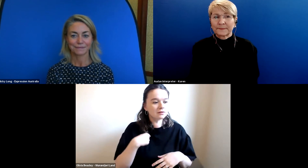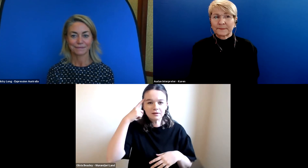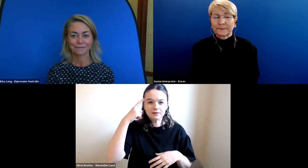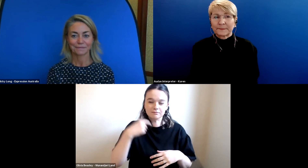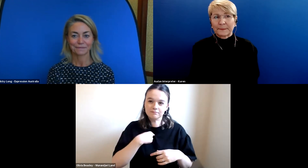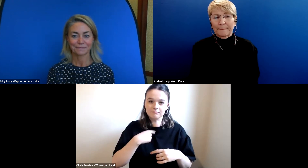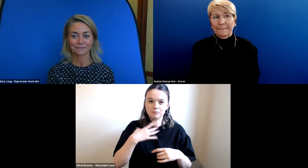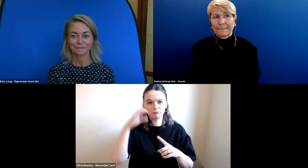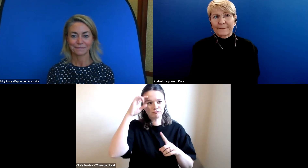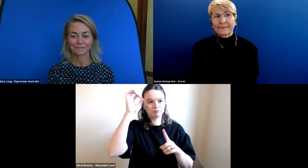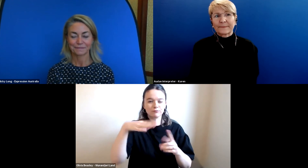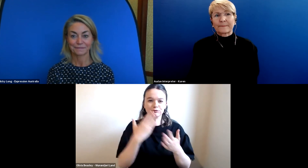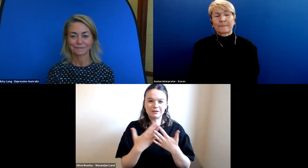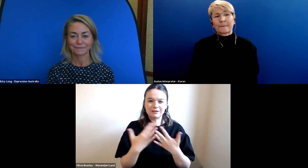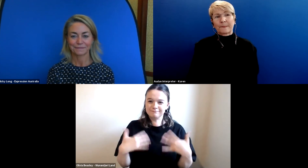Just while we're waiting,